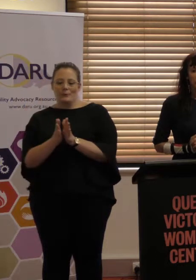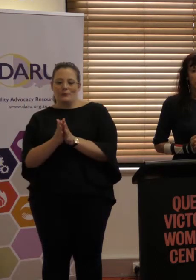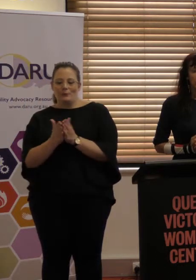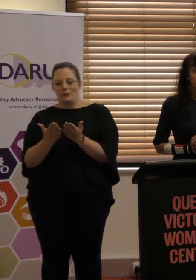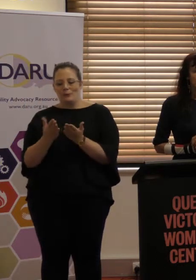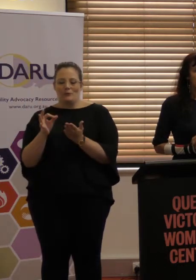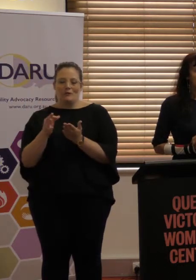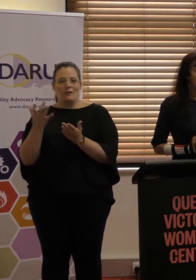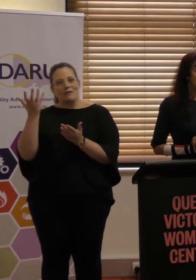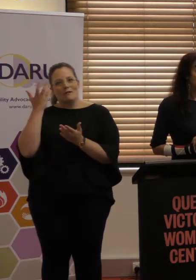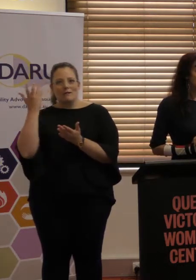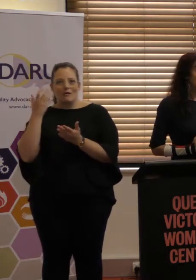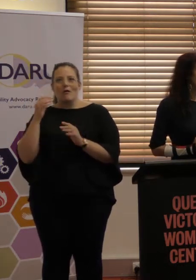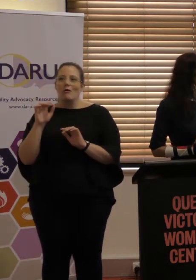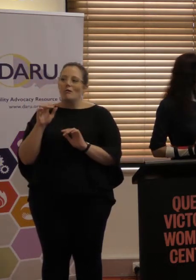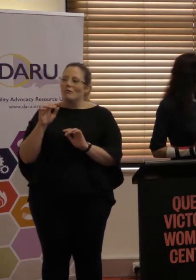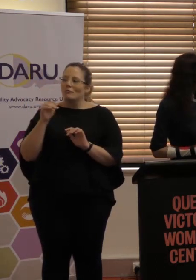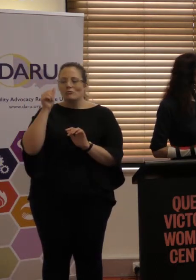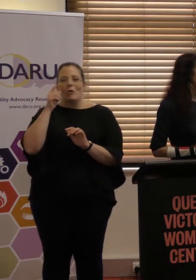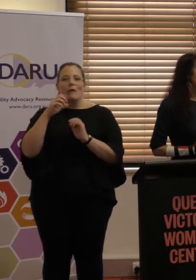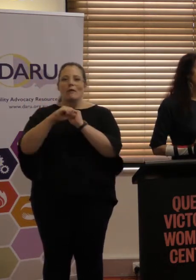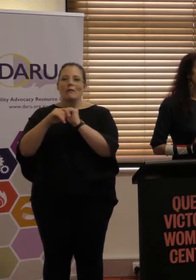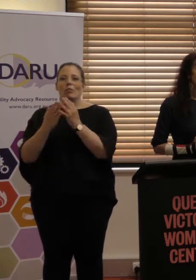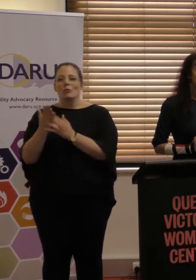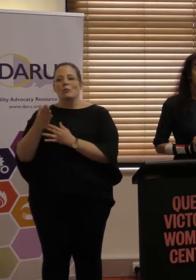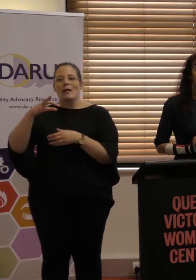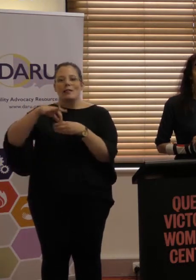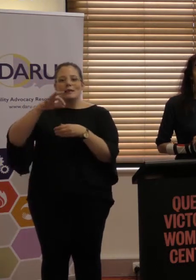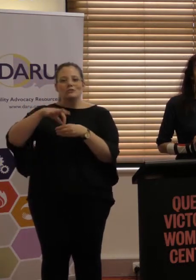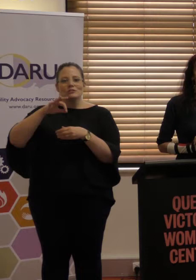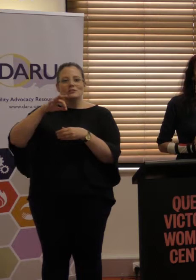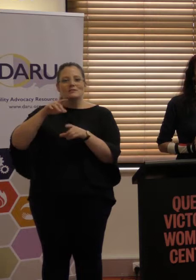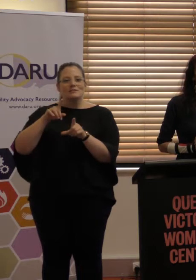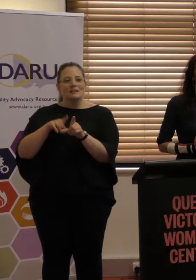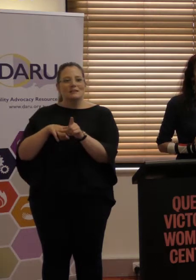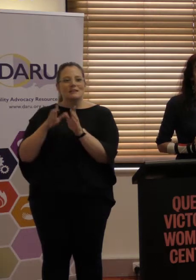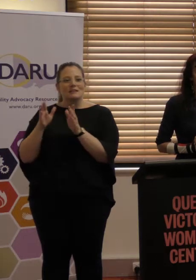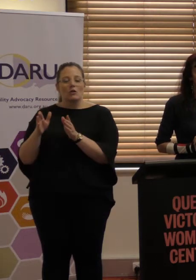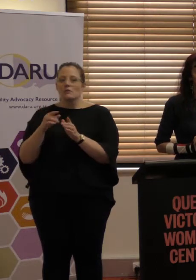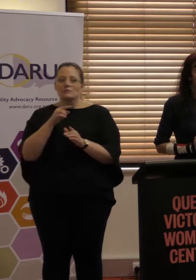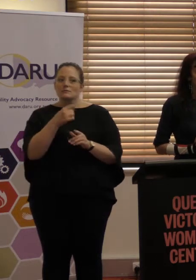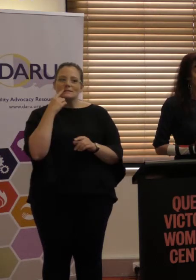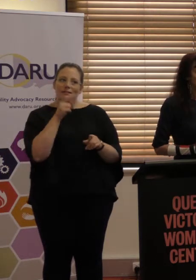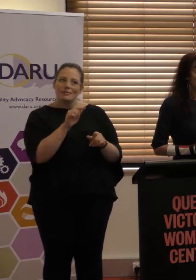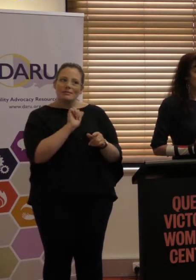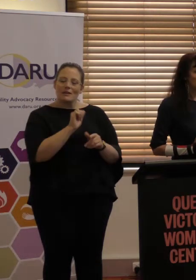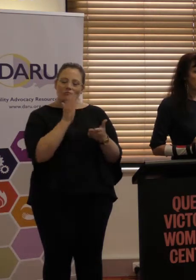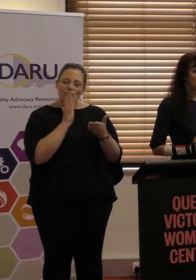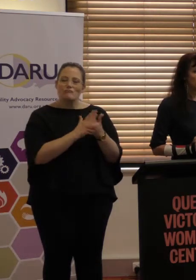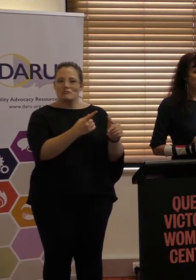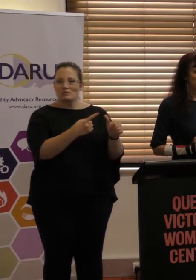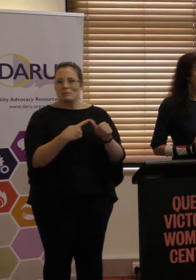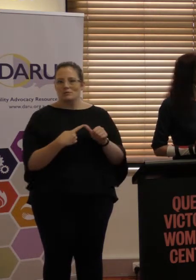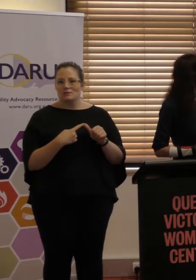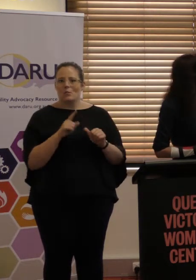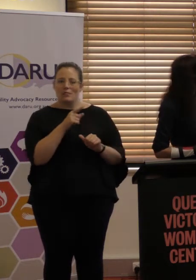much everybody cares in an election year, but you get the real response from the Department of Education about